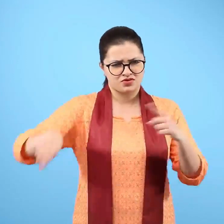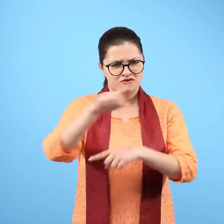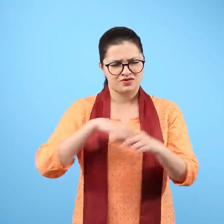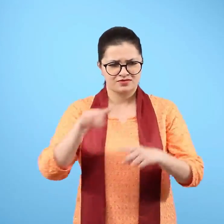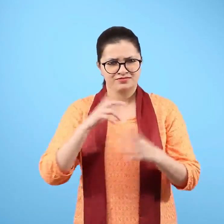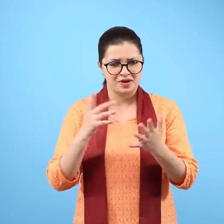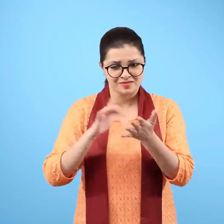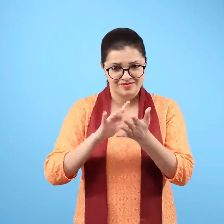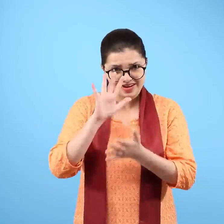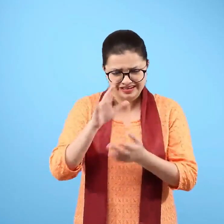Find out